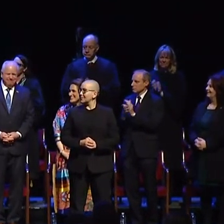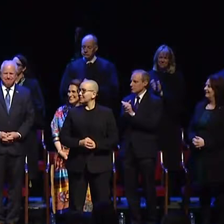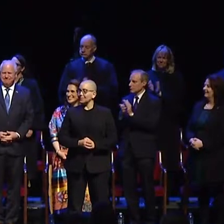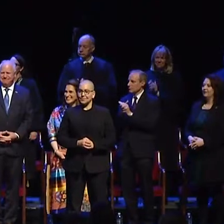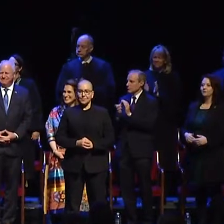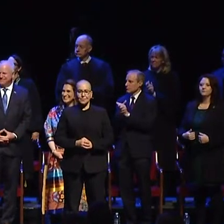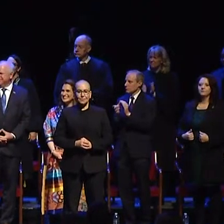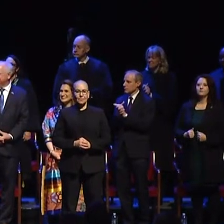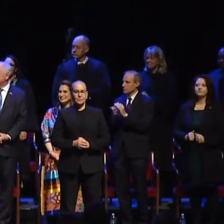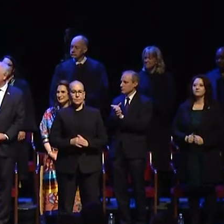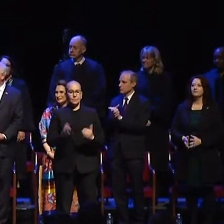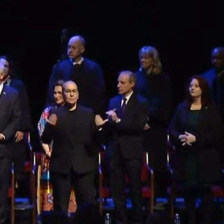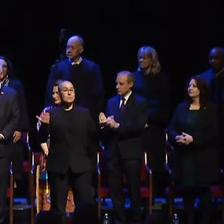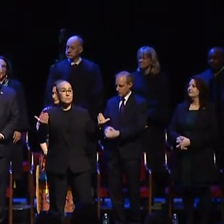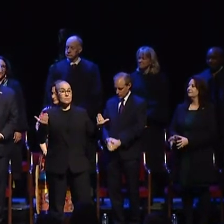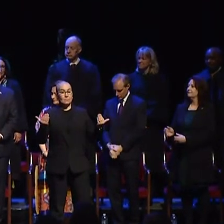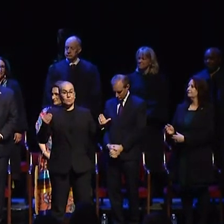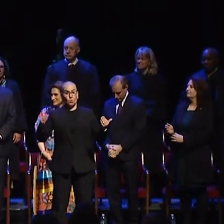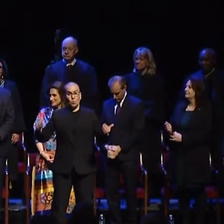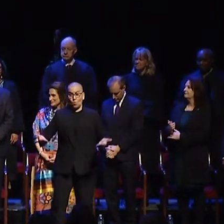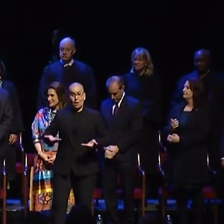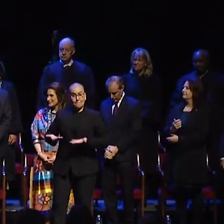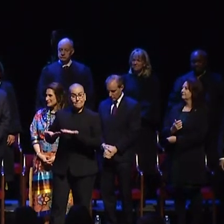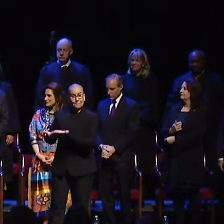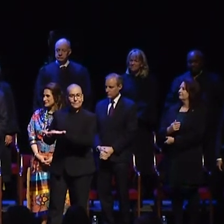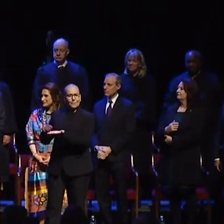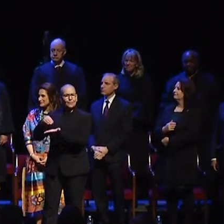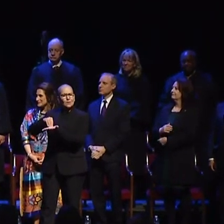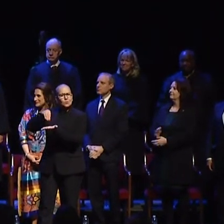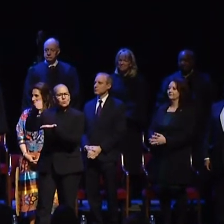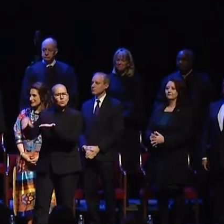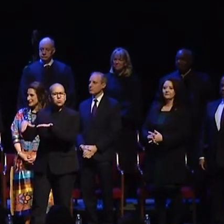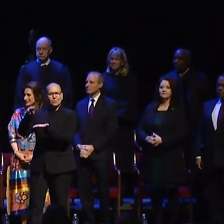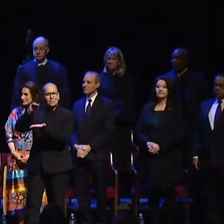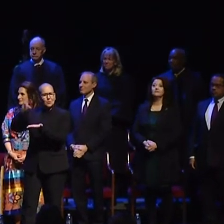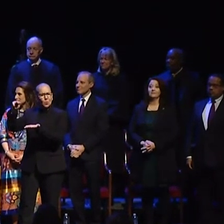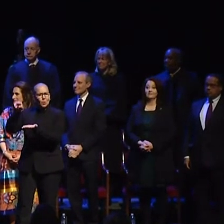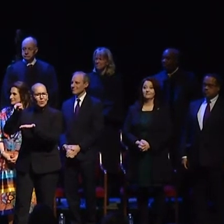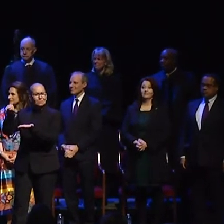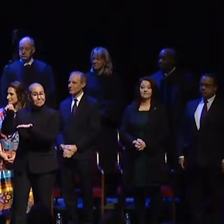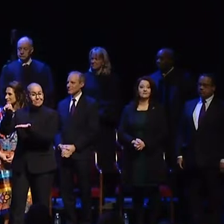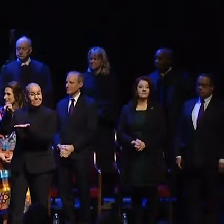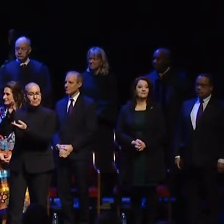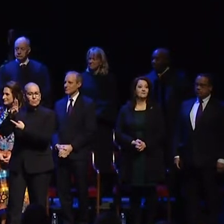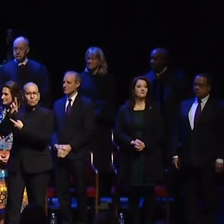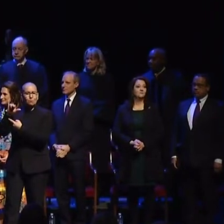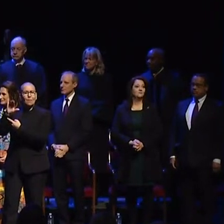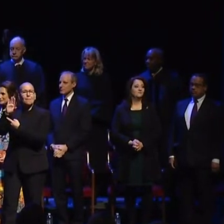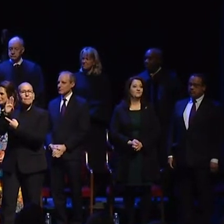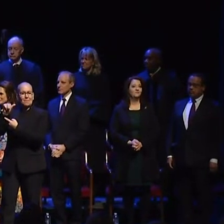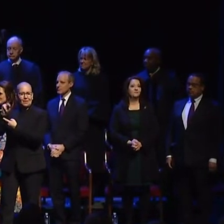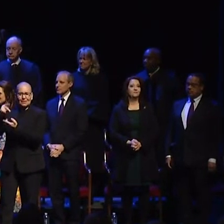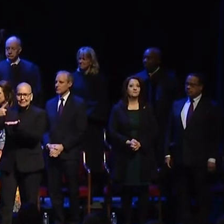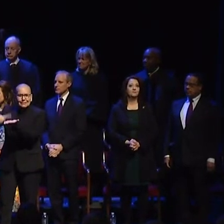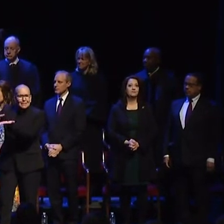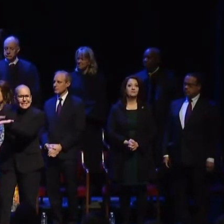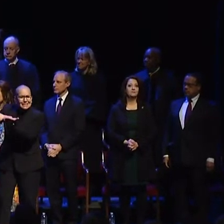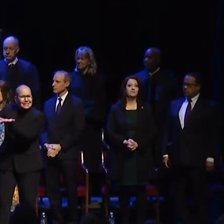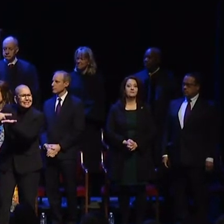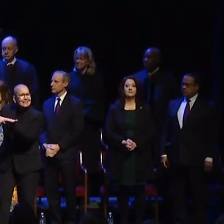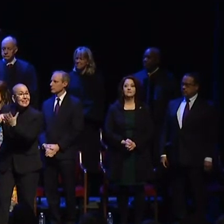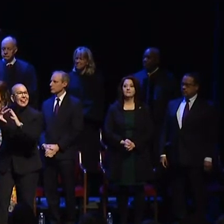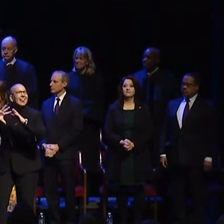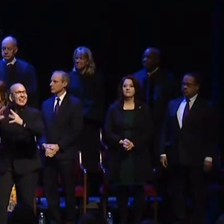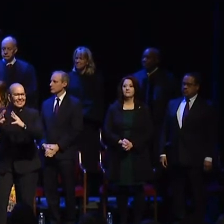And now, please welcome to the stage students from the Minnesota Urban Debate League, a program of Augsburg University, as they lead